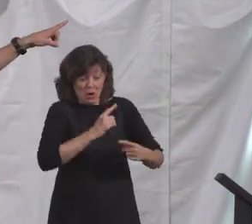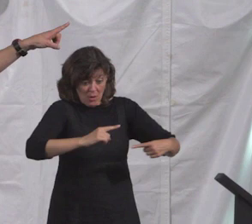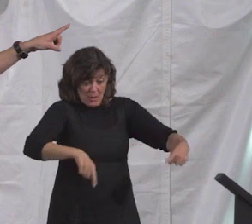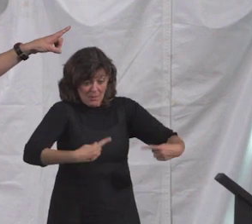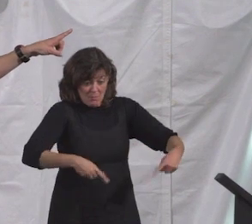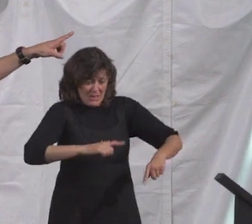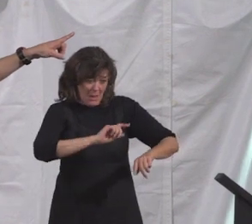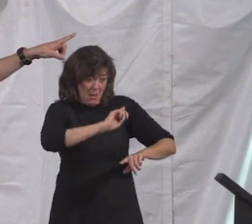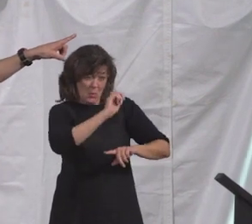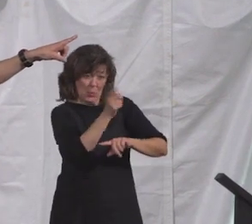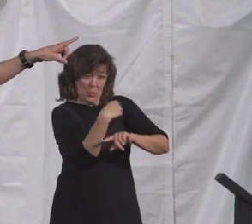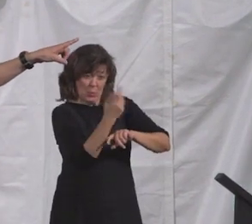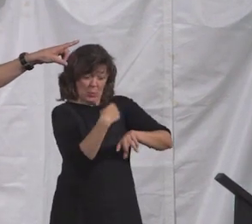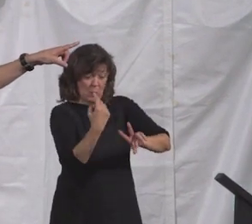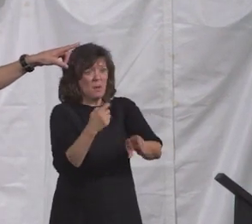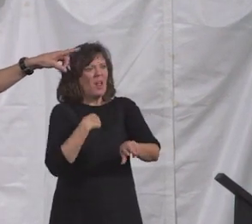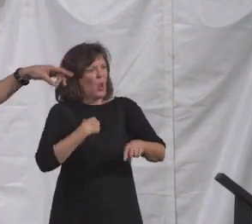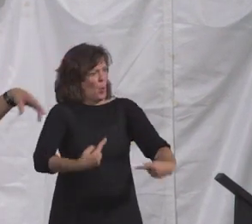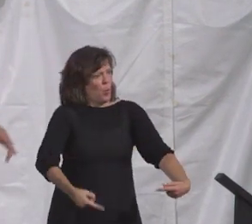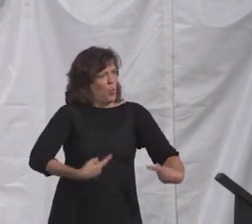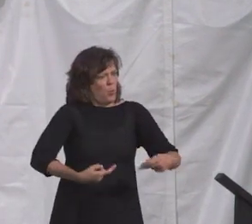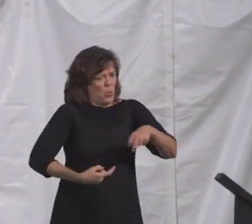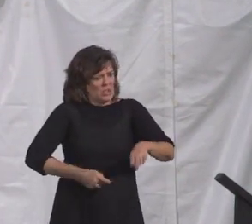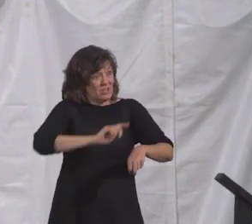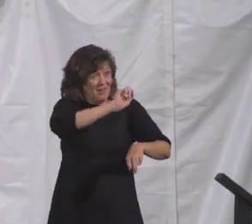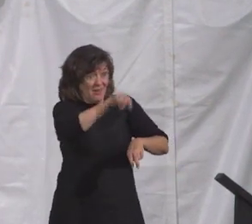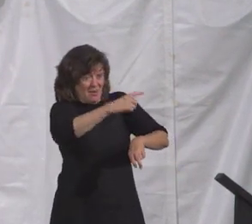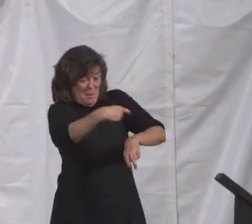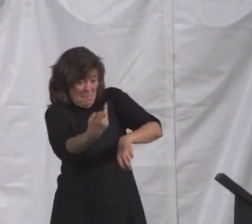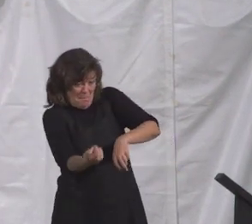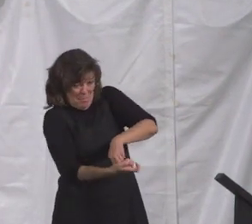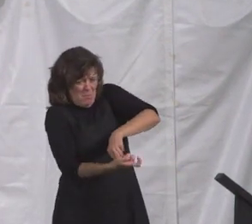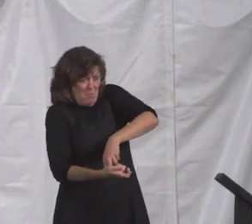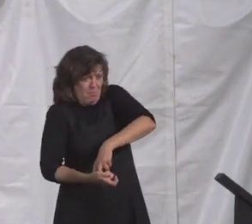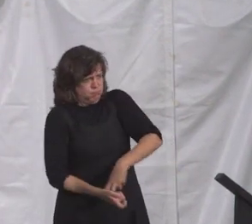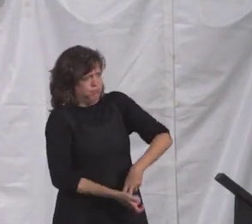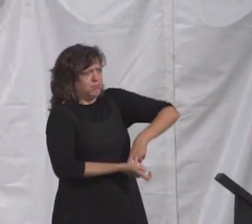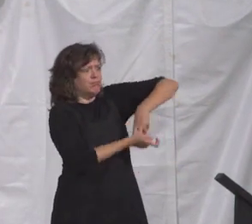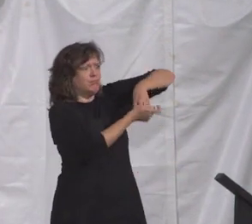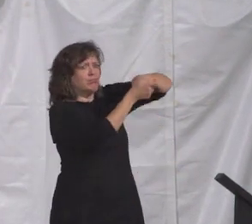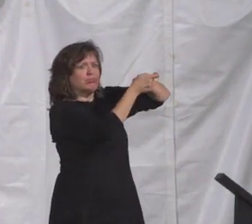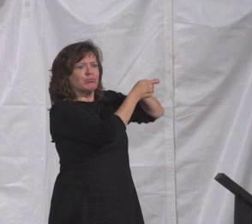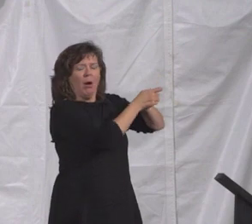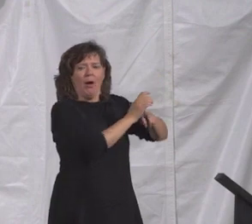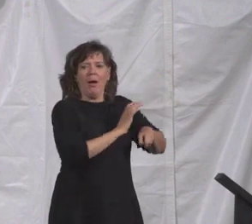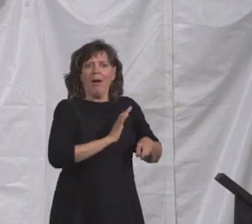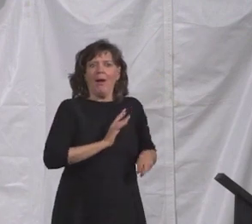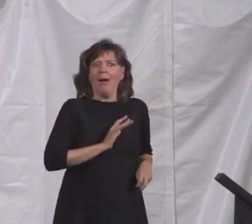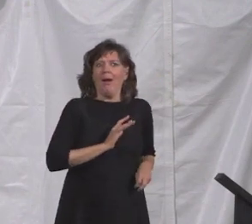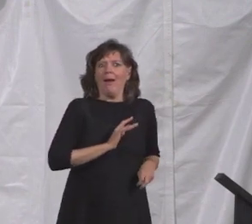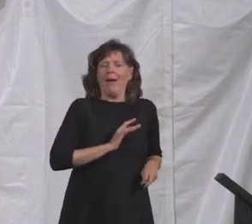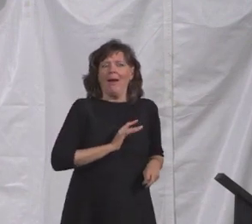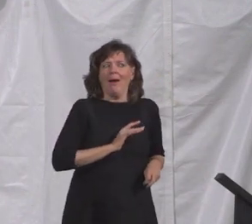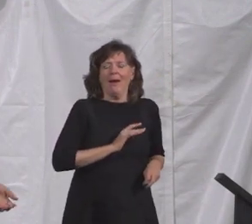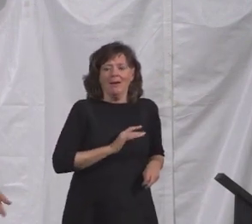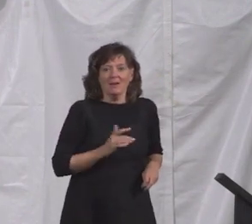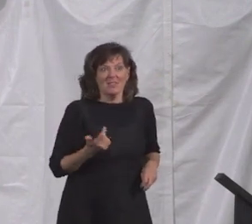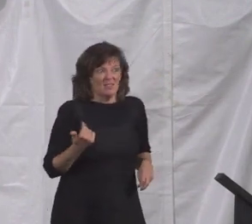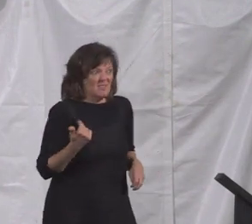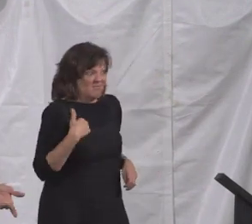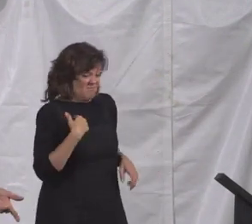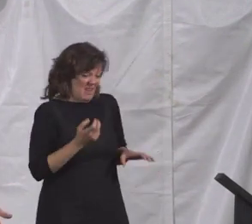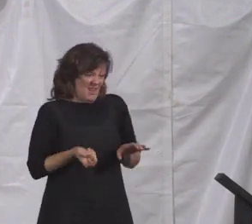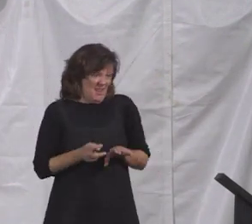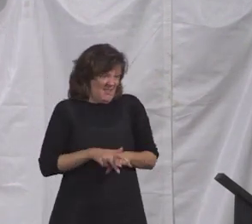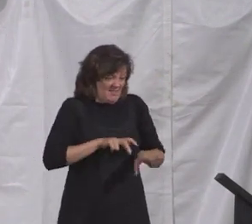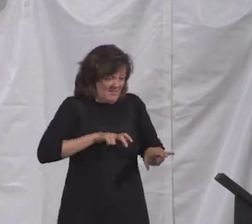a wheelchair back up the hill. And I jumped off my bike, I grabbed Nora's wheelchair, and I kind of ran it to a stop, and the three of us were